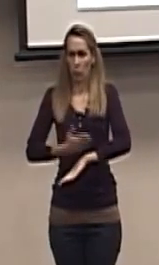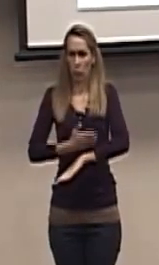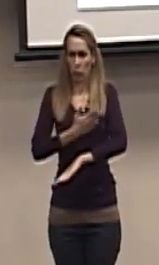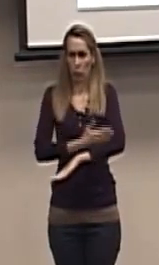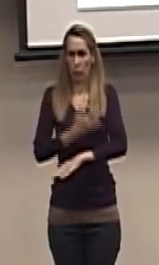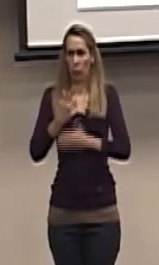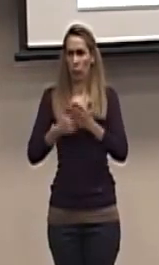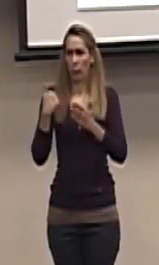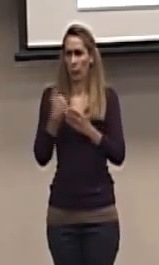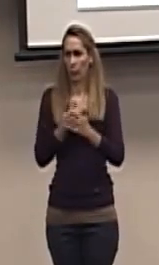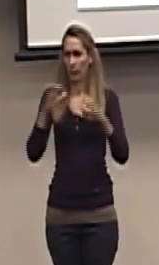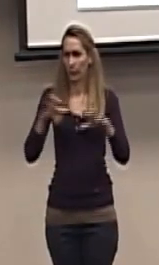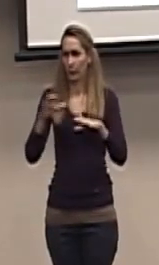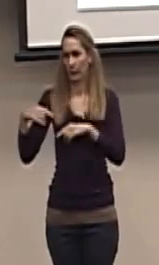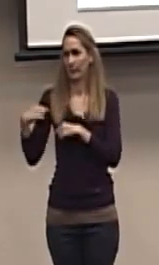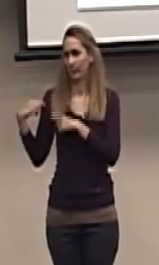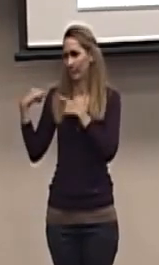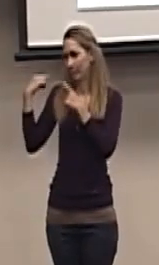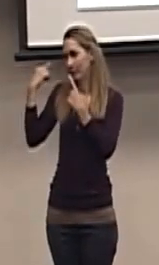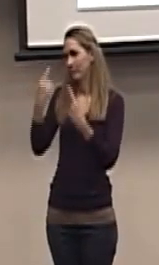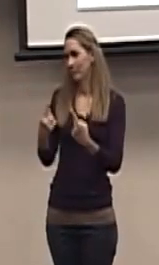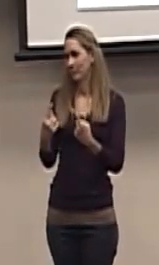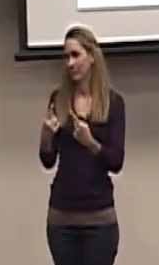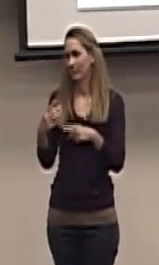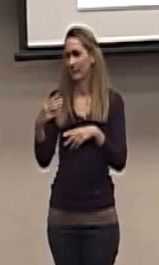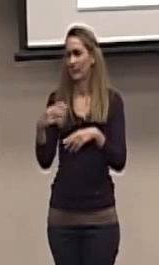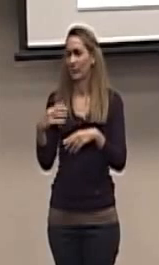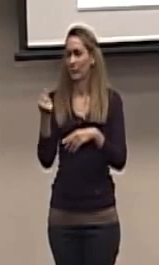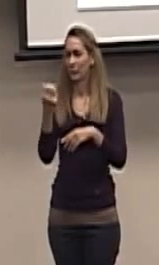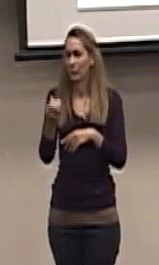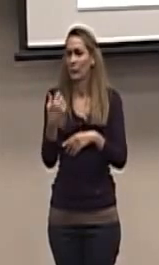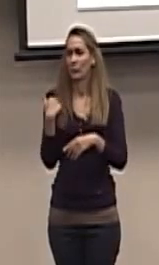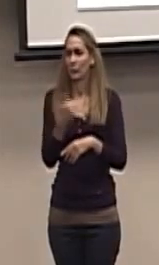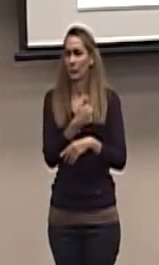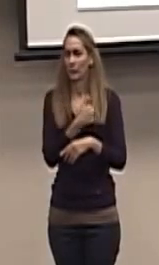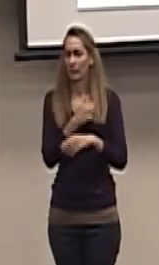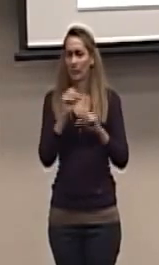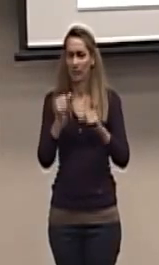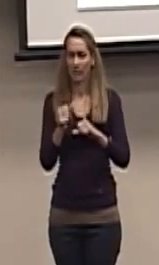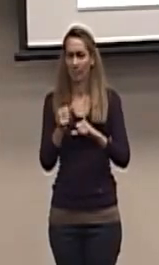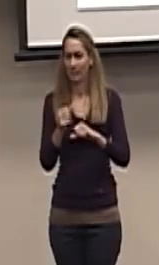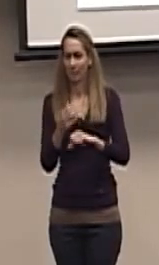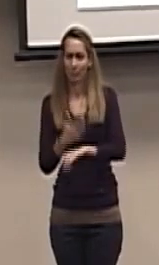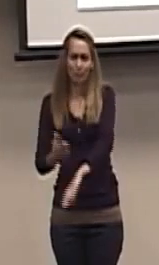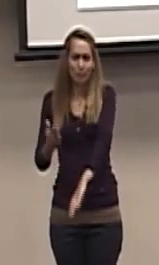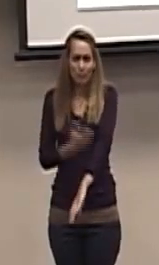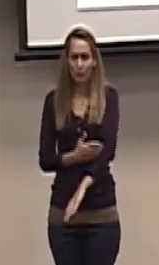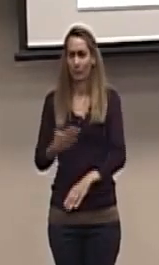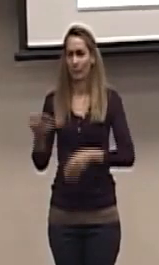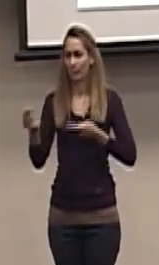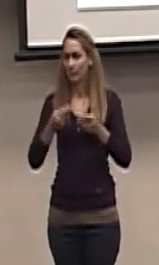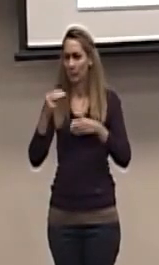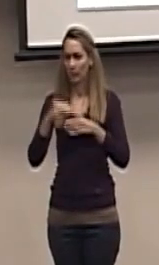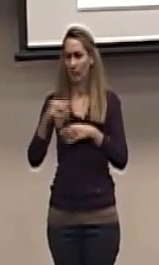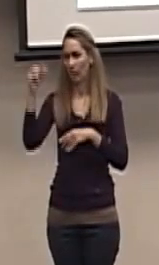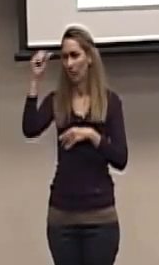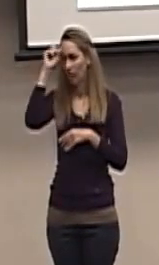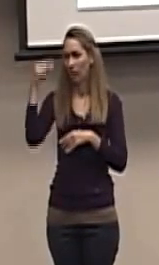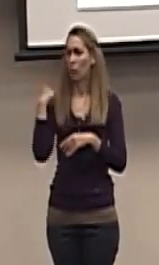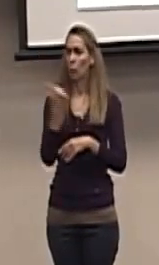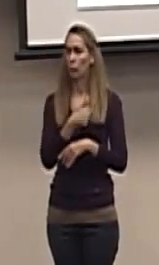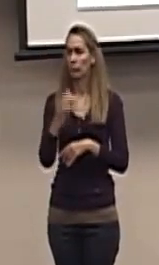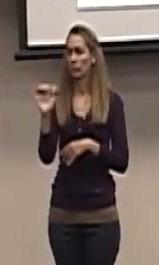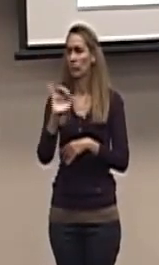been doing for all these years in order to enhance ministry in Ghana. We are